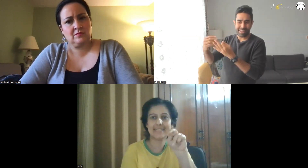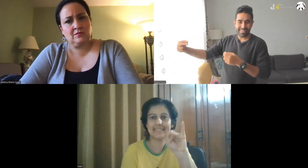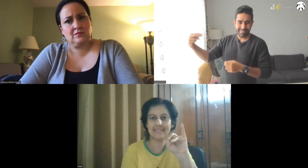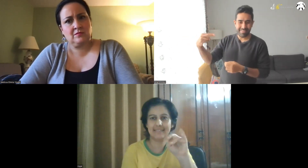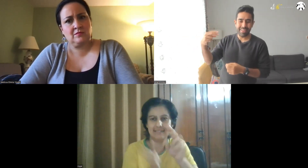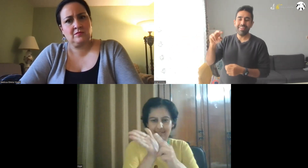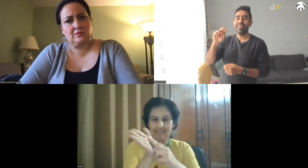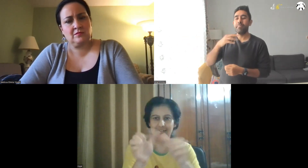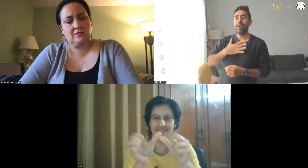is my grandmother,